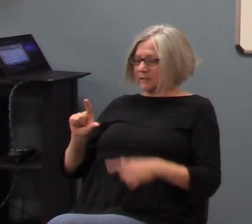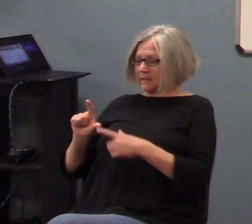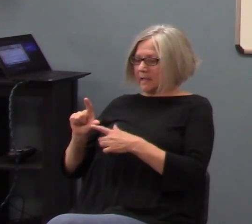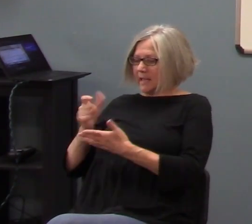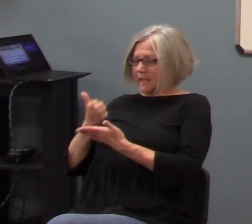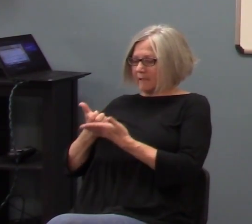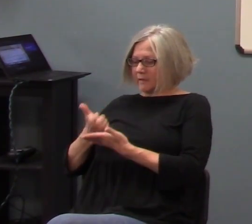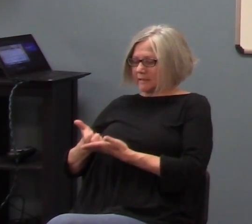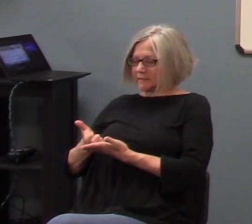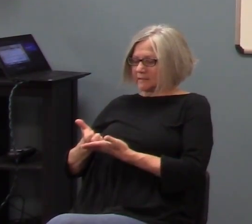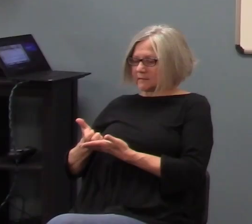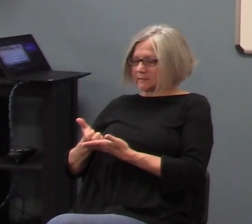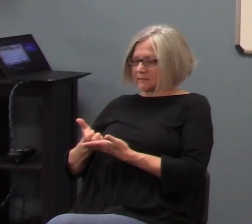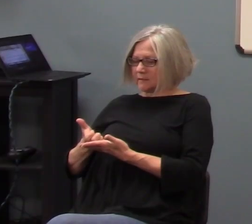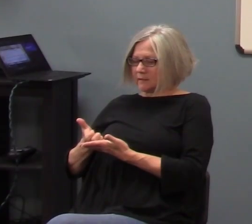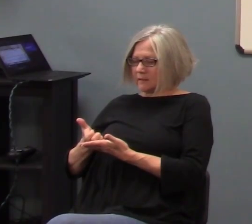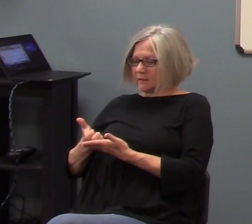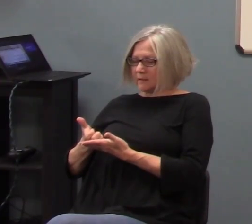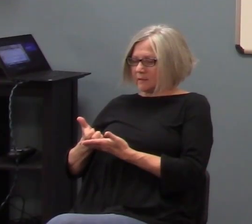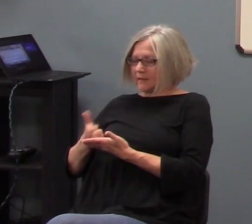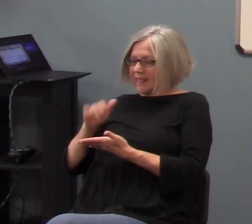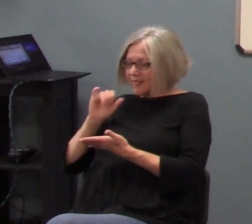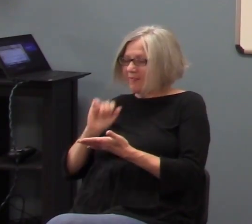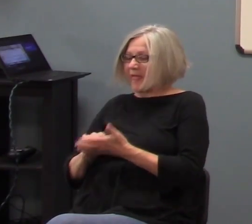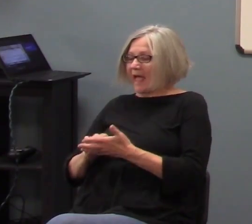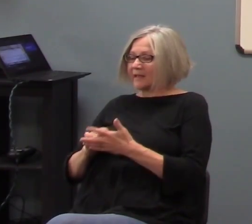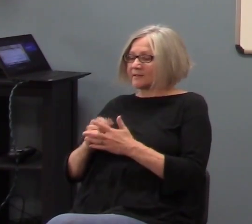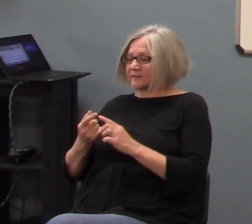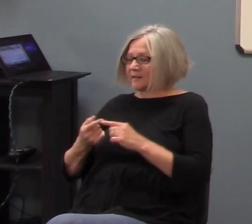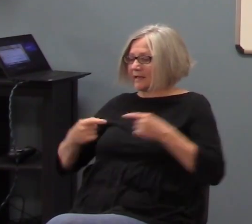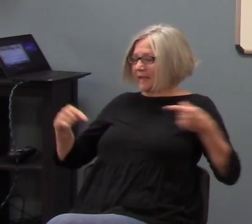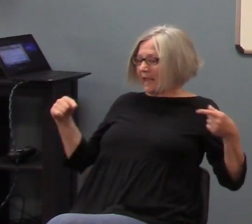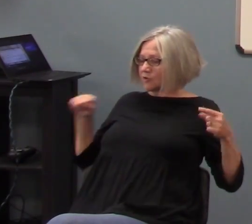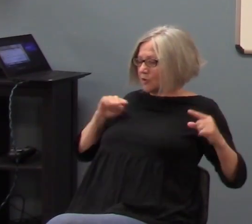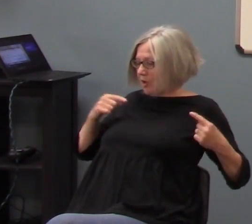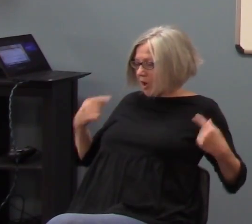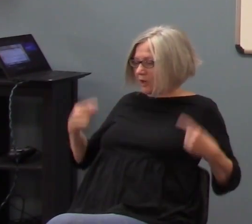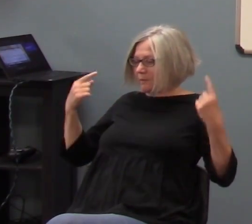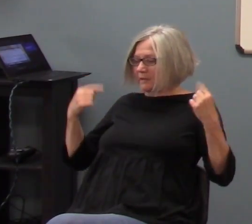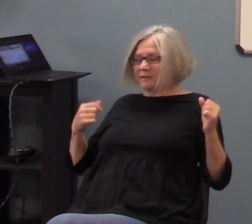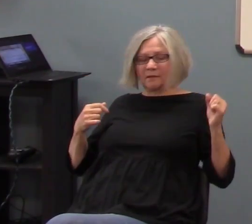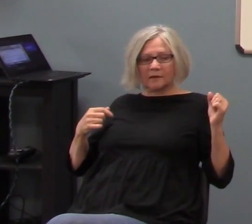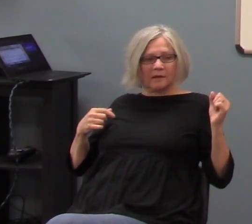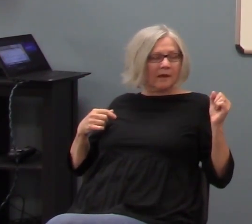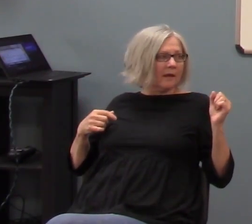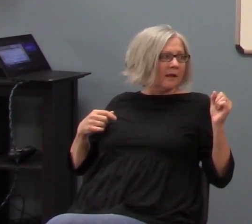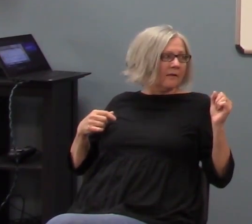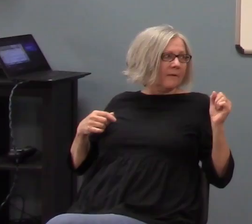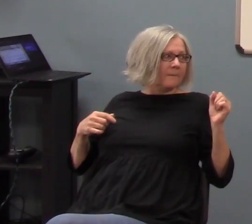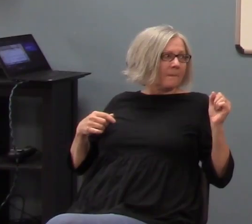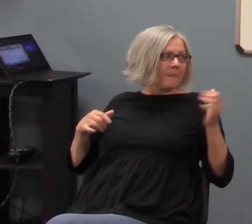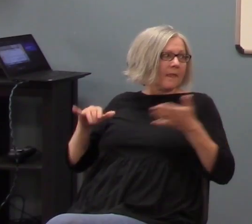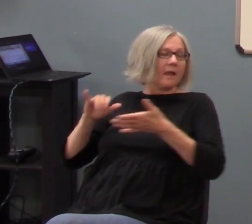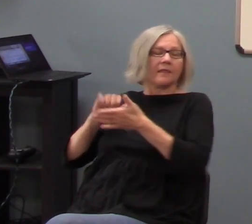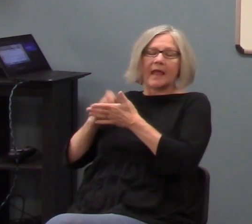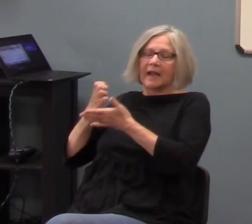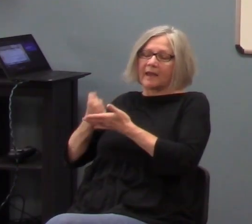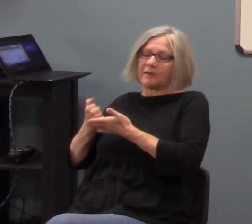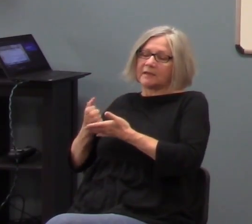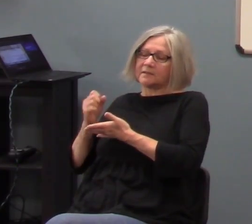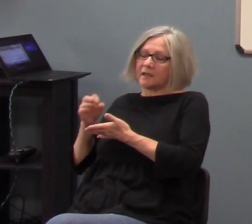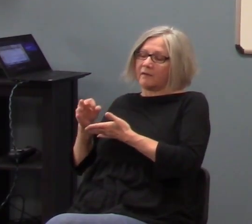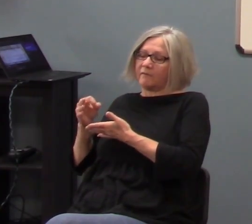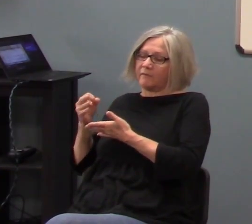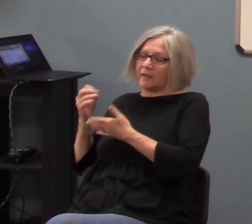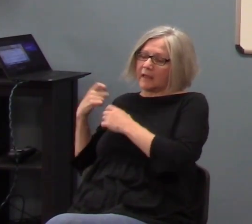evidence, there's a counter argument. I have a counter I'd love to hear it. argument for that evidence of